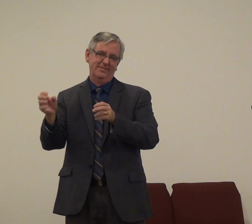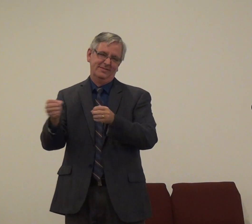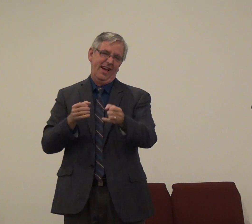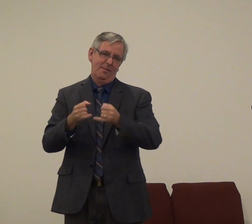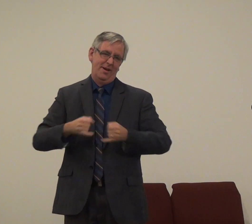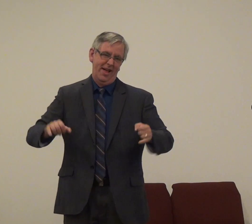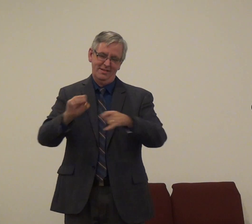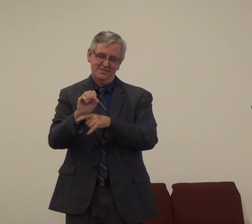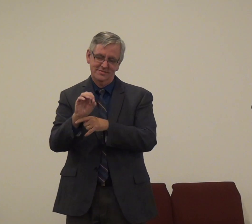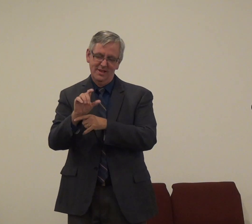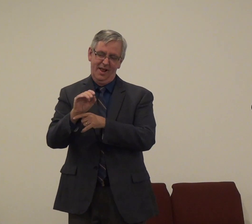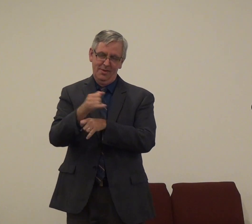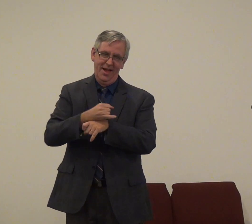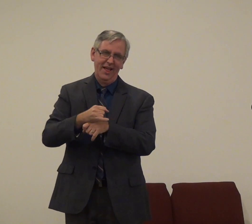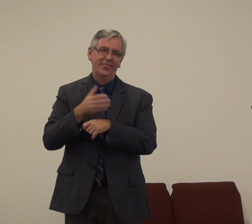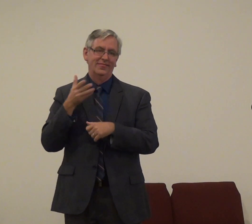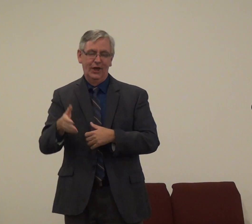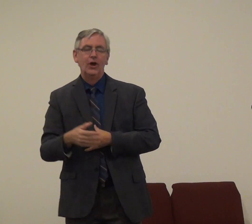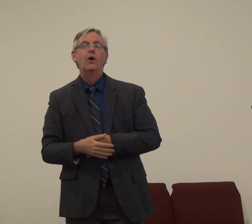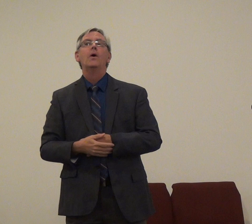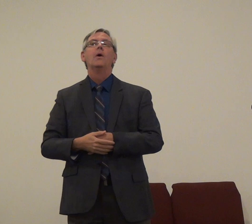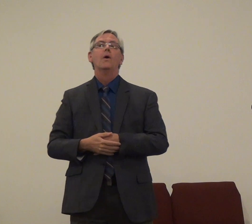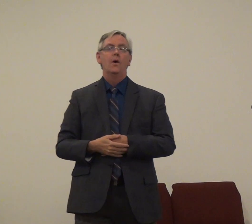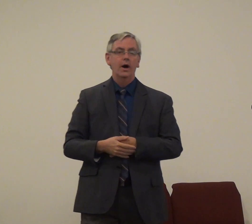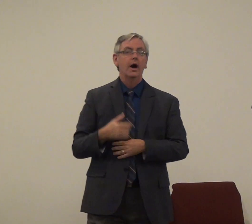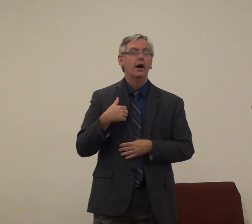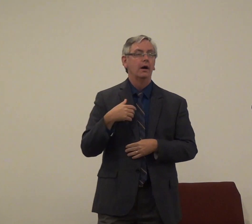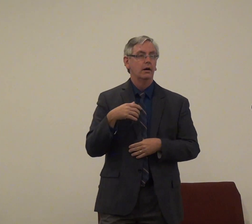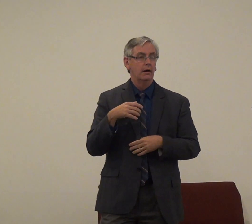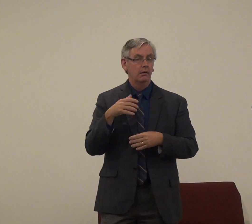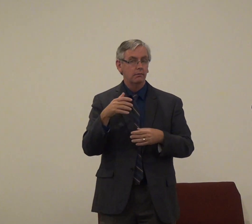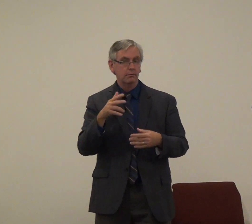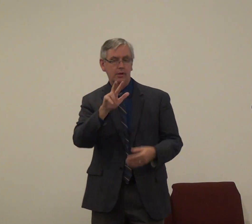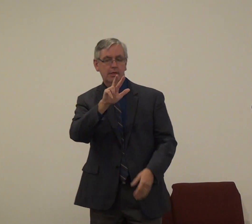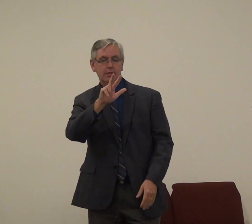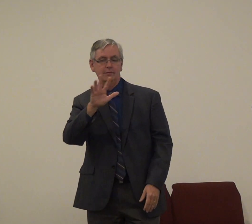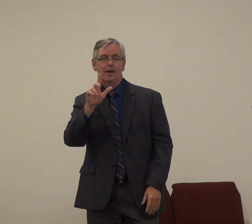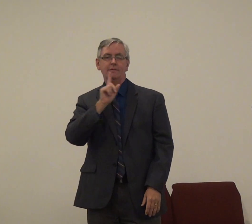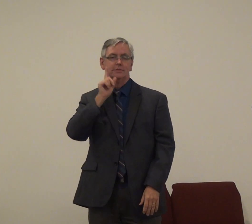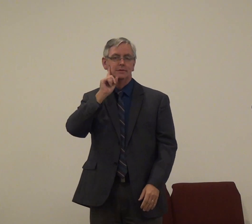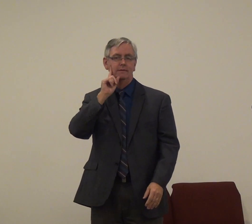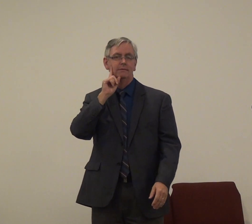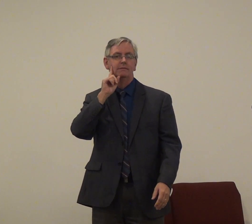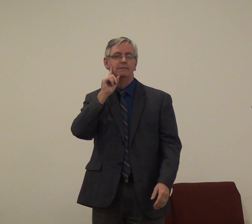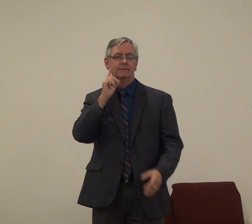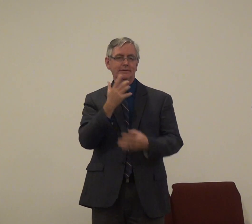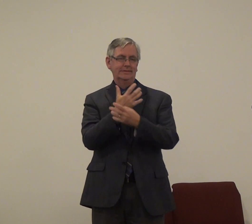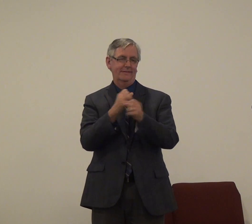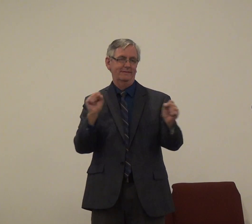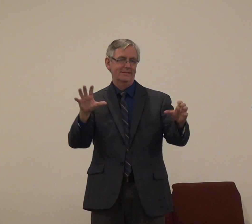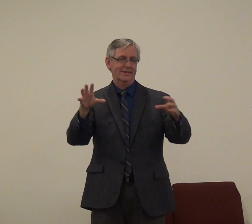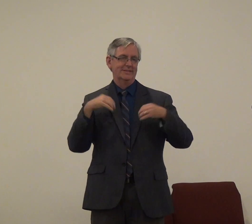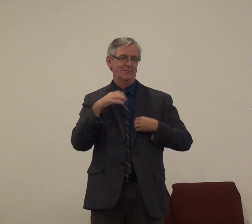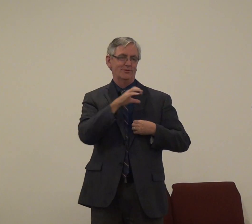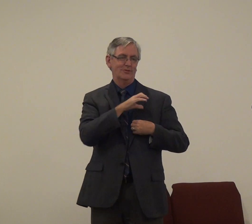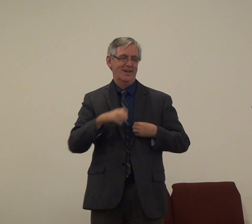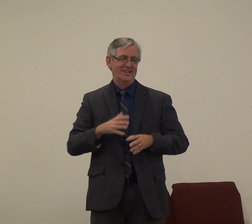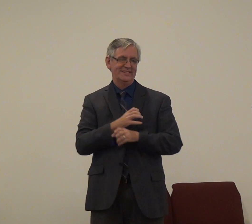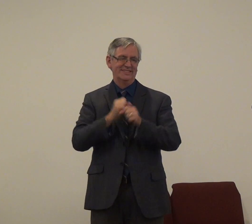Australian Sign Language, and that's what they are using in the Solomon Islands, and 35 deaf accepted